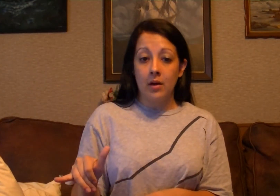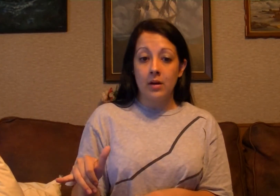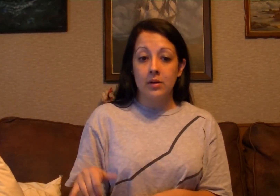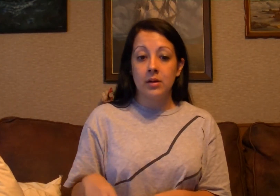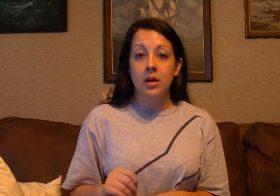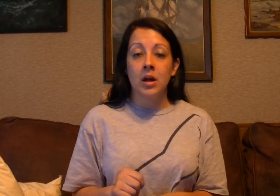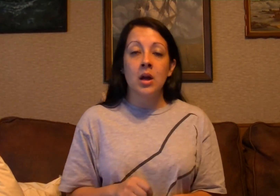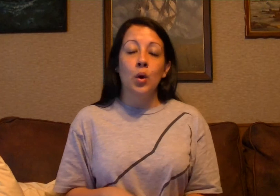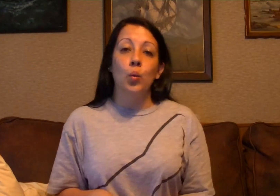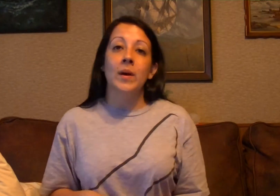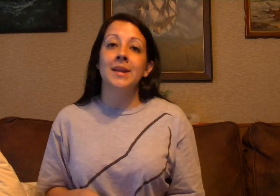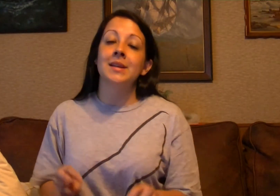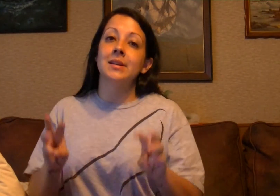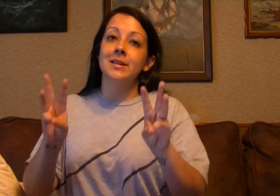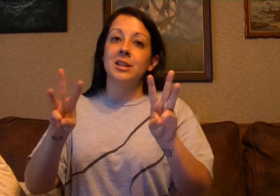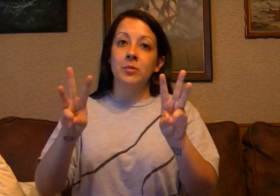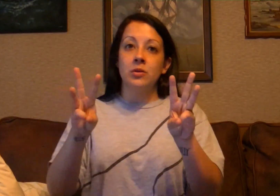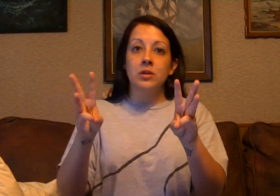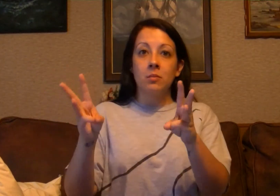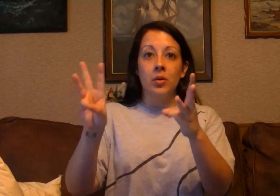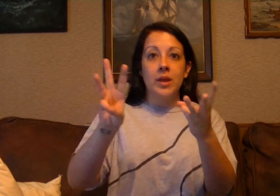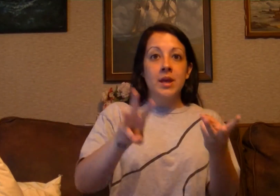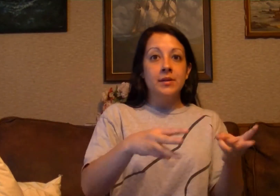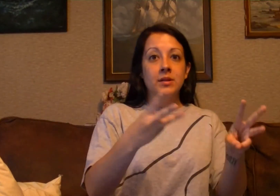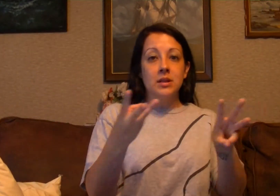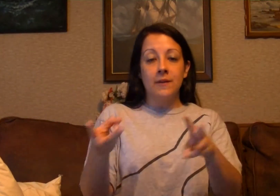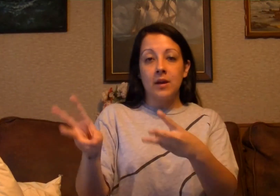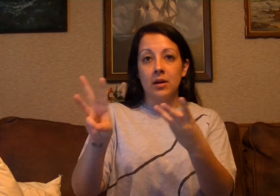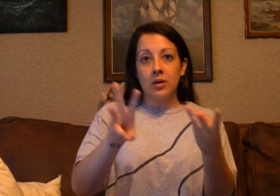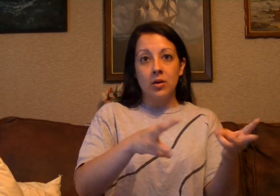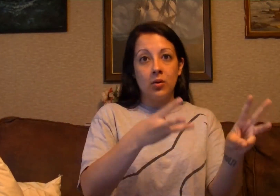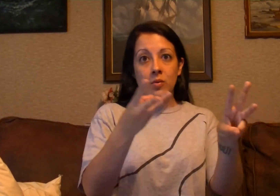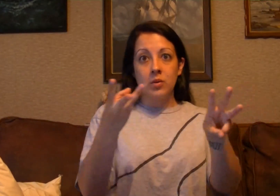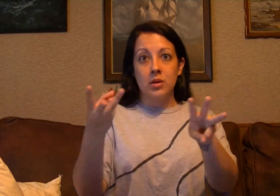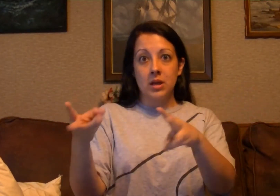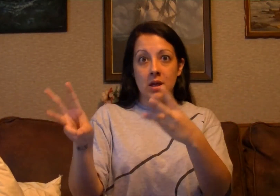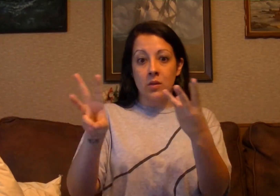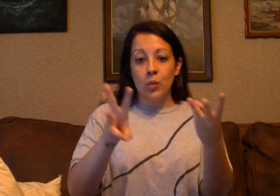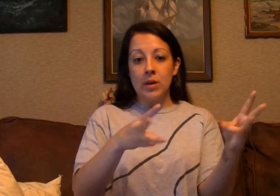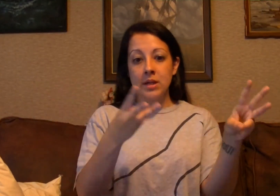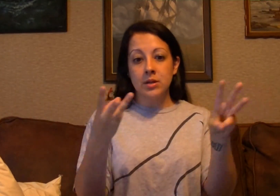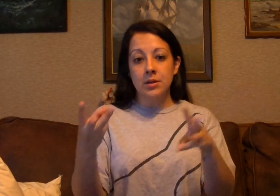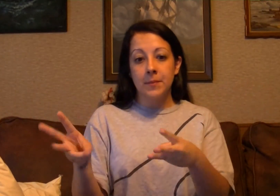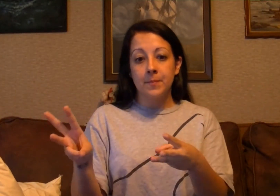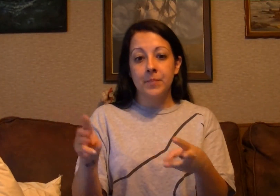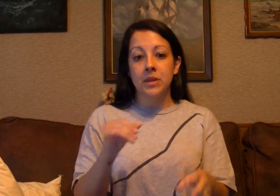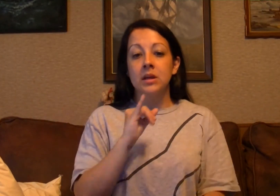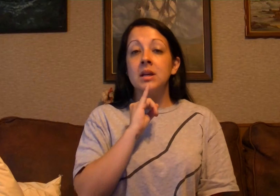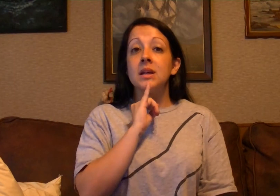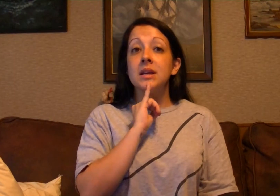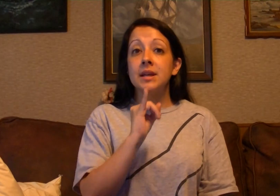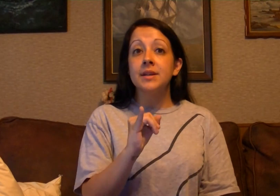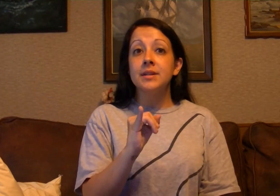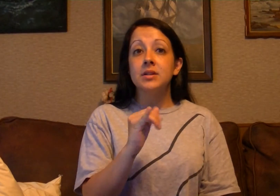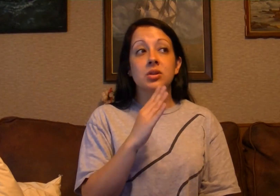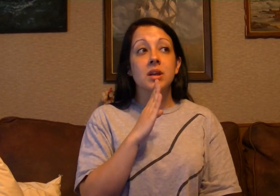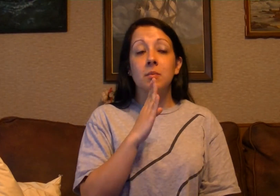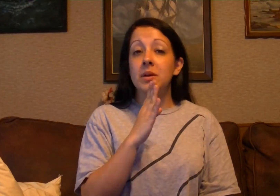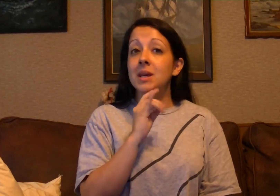The wind is W's on both hands, and they kind of go in the wind. Is just like B, but